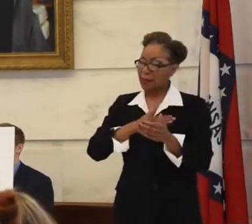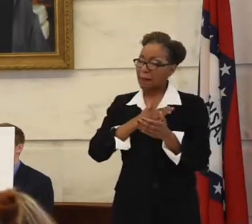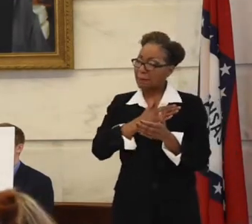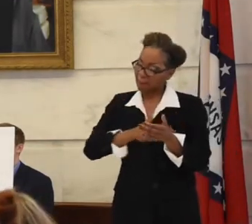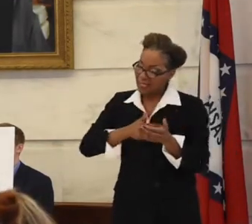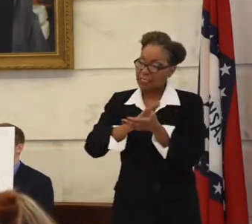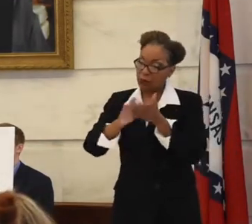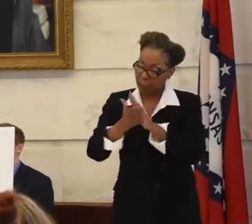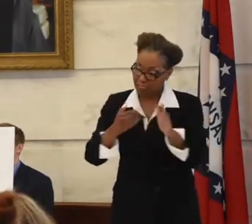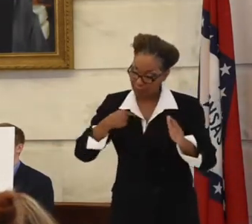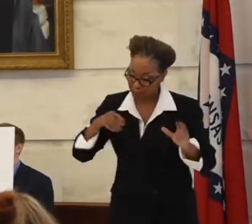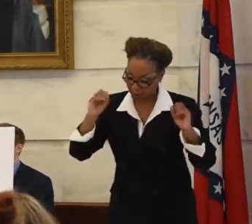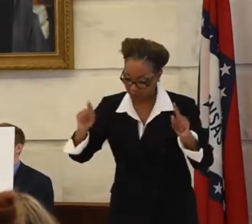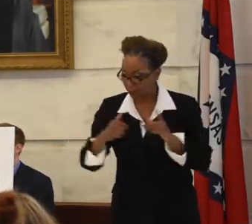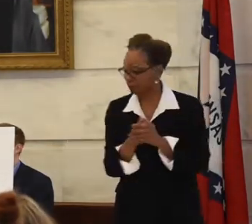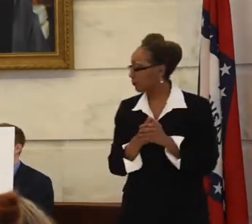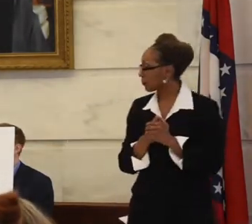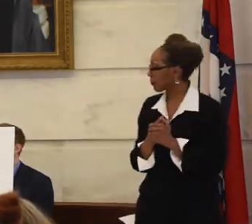Okay.